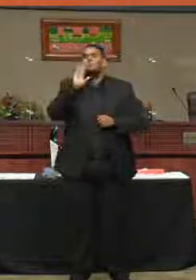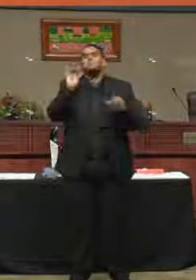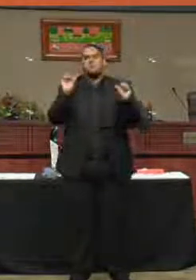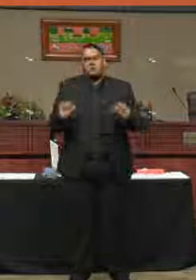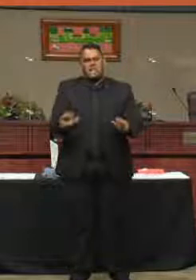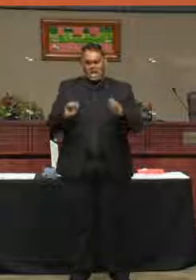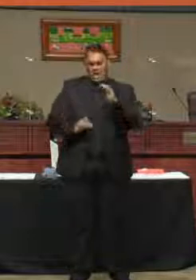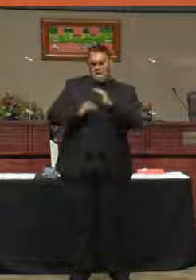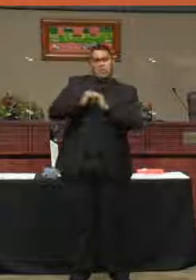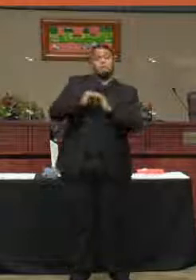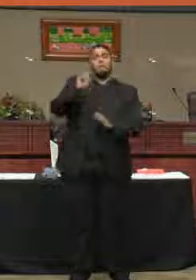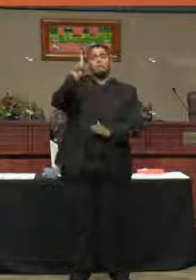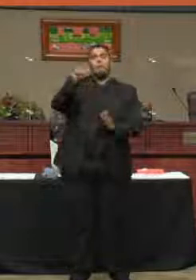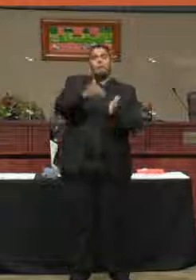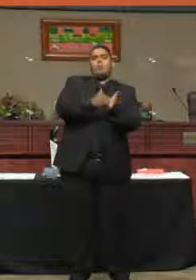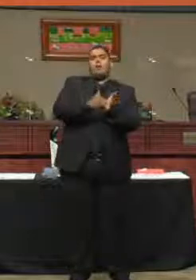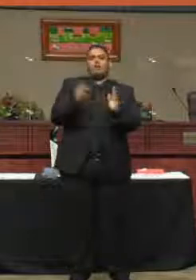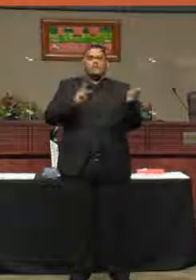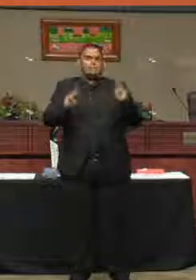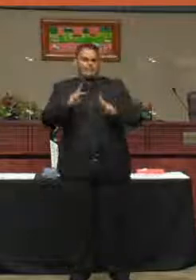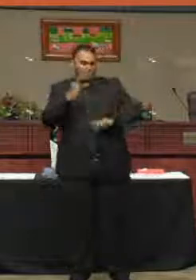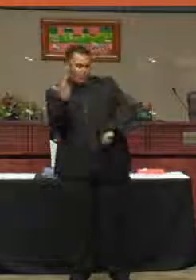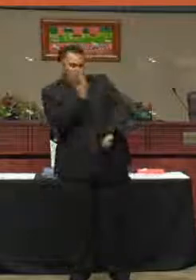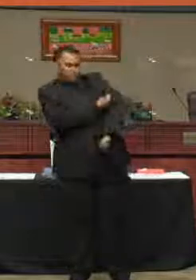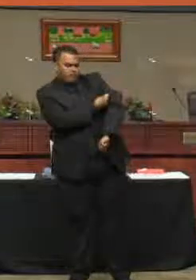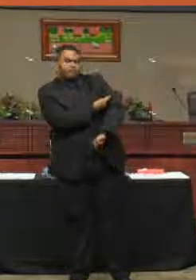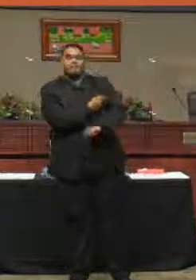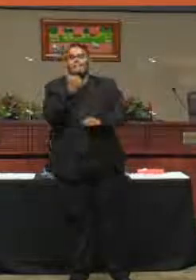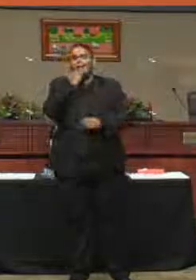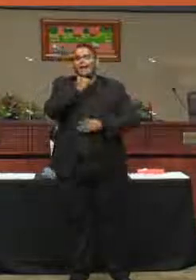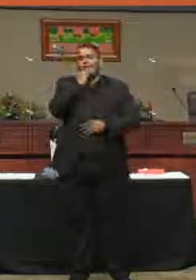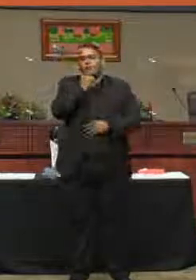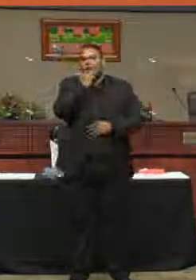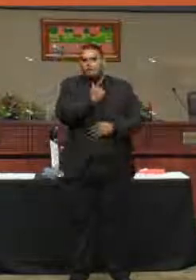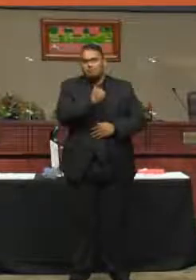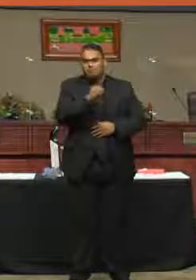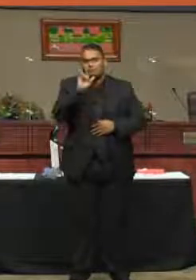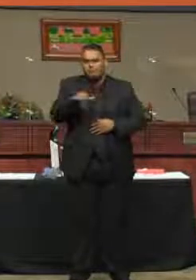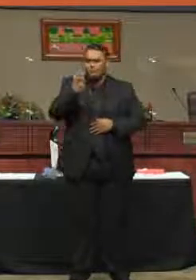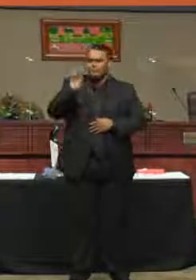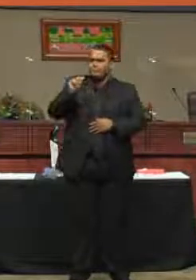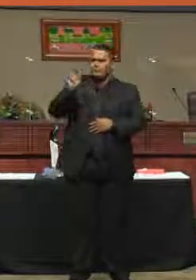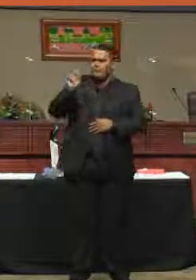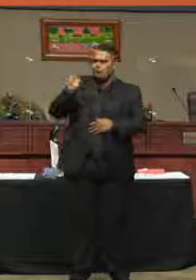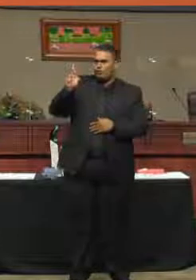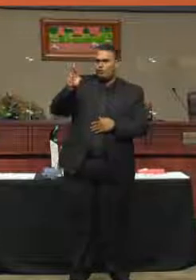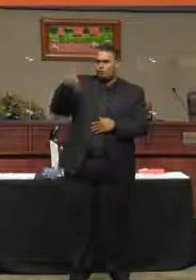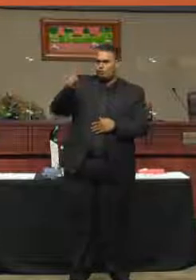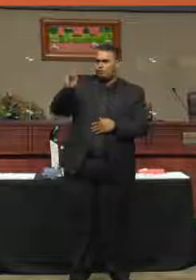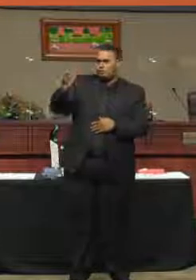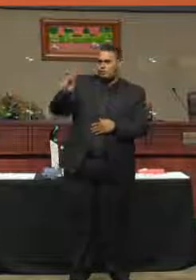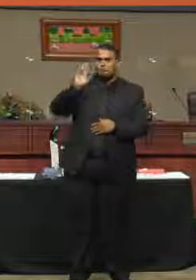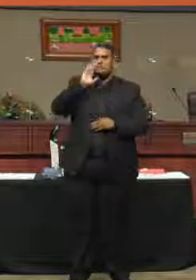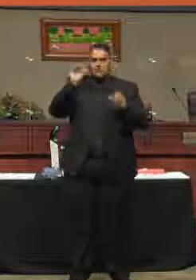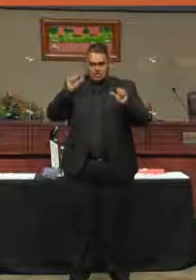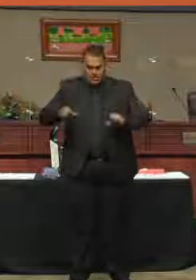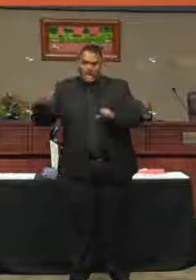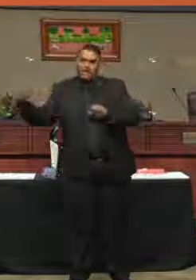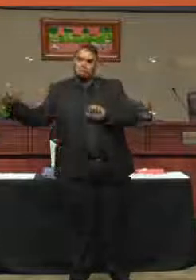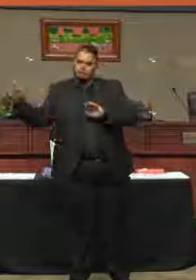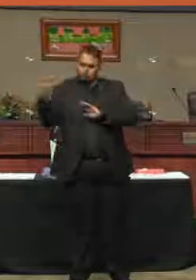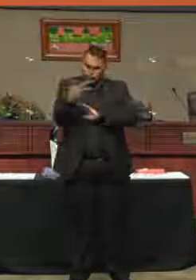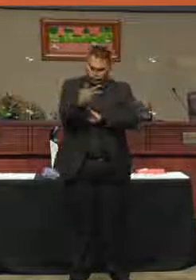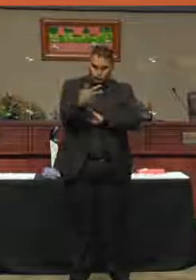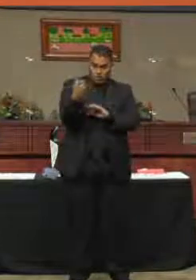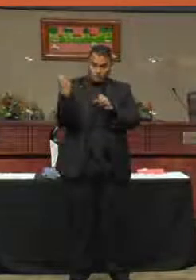1,000 individuals a day. Barber Park will be a drive-through site that will operate from Monday, April the 12th through